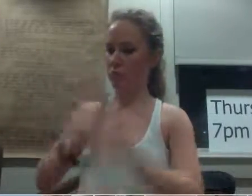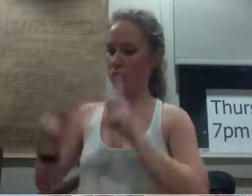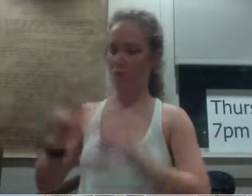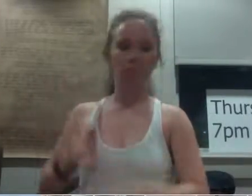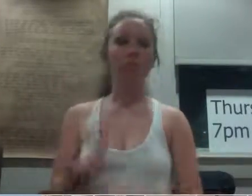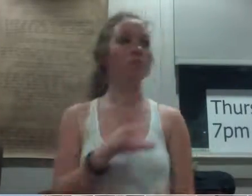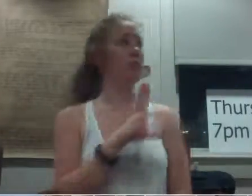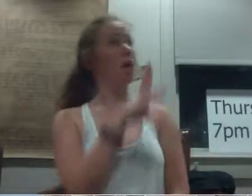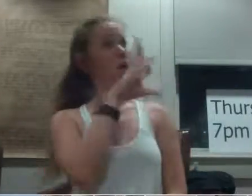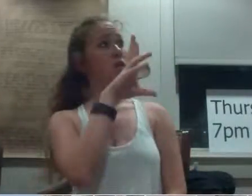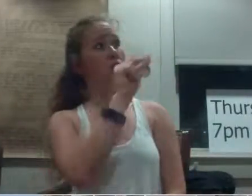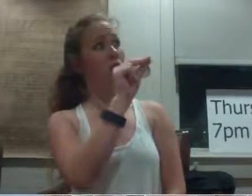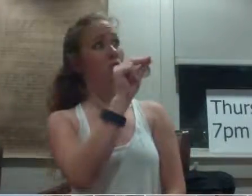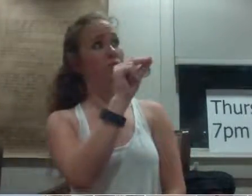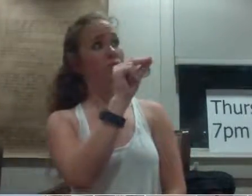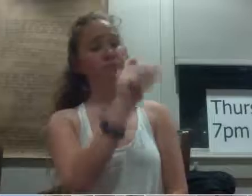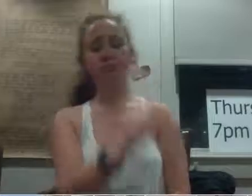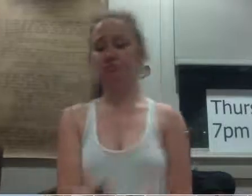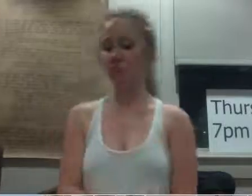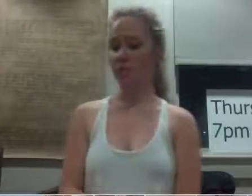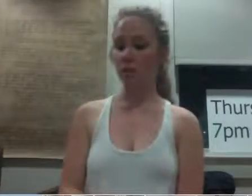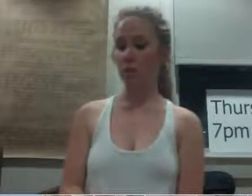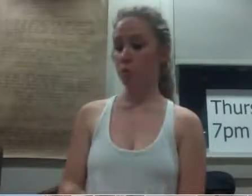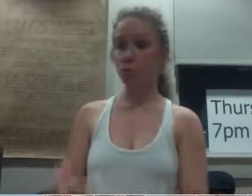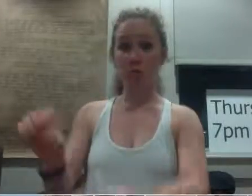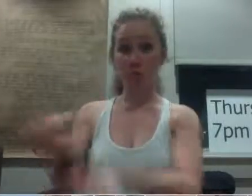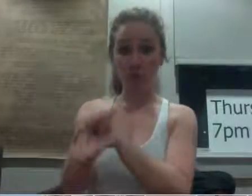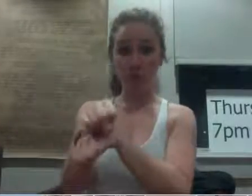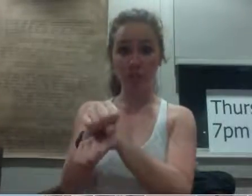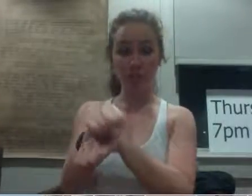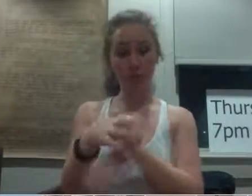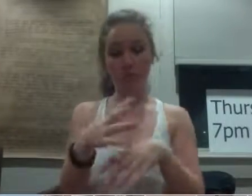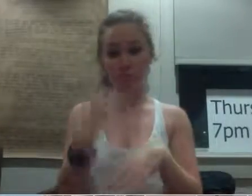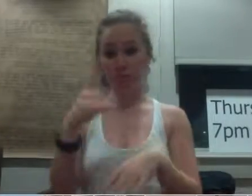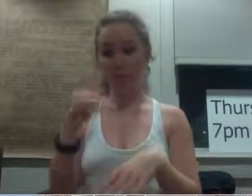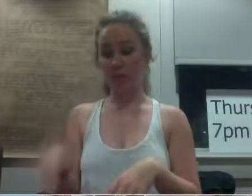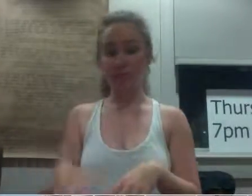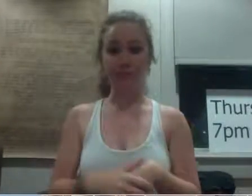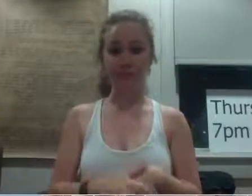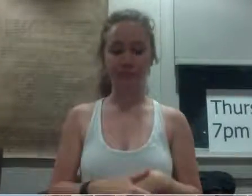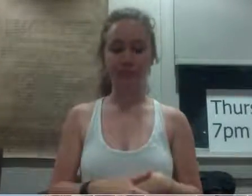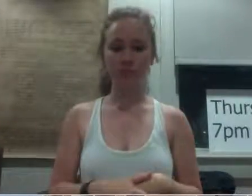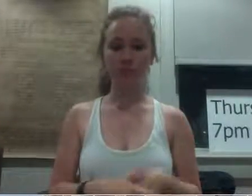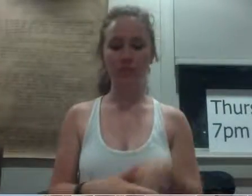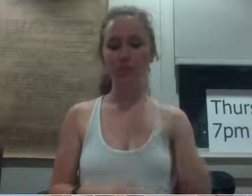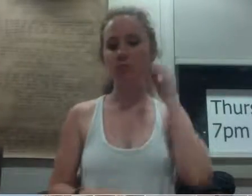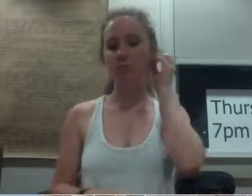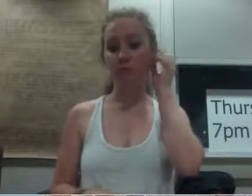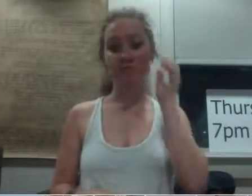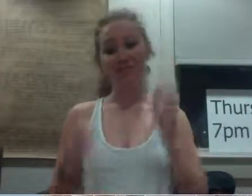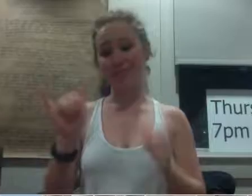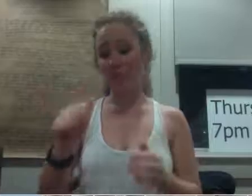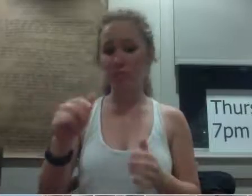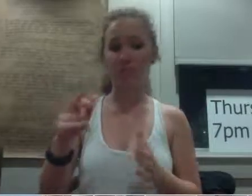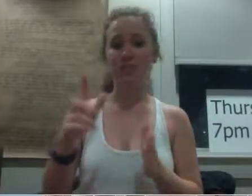so the next event happened with Rosa Parks, where Rosa Parks was on the bus, and before you were supposed to stand up if a white